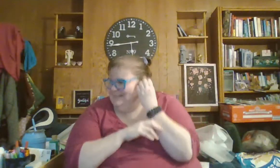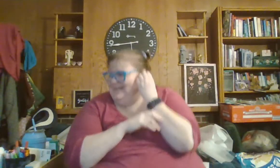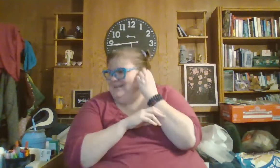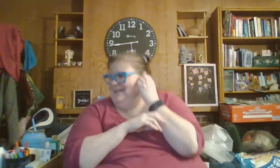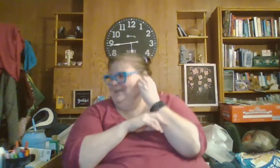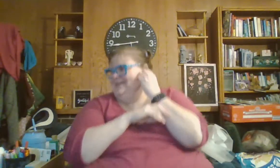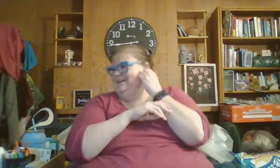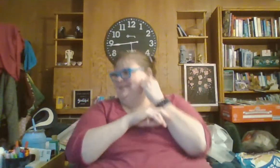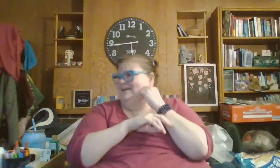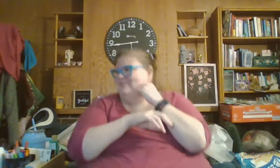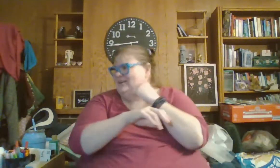then got ready